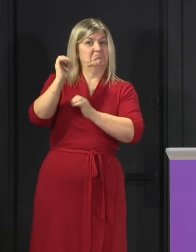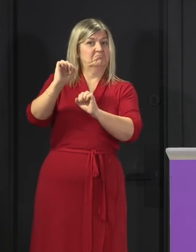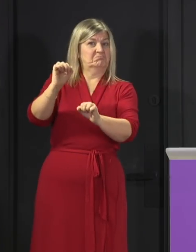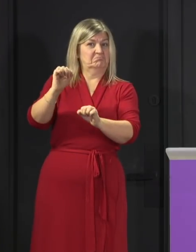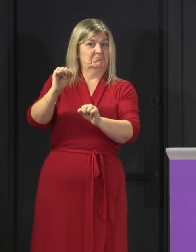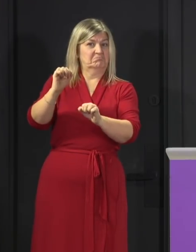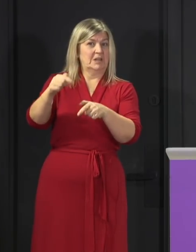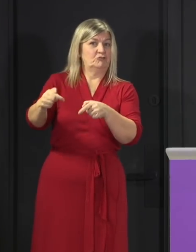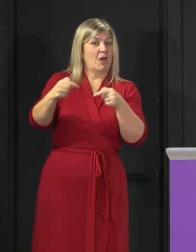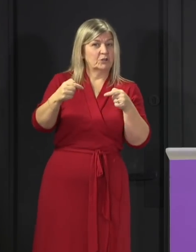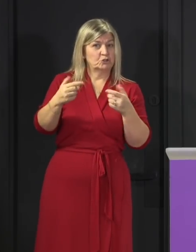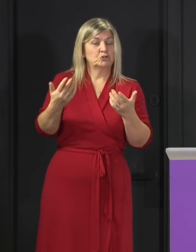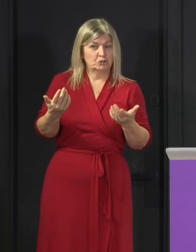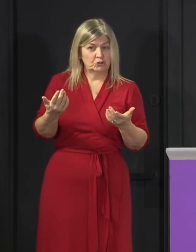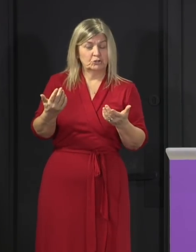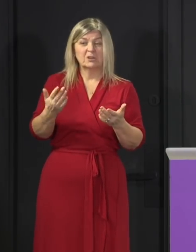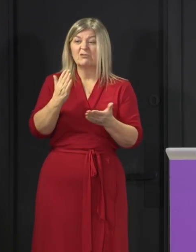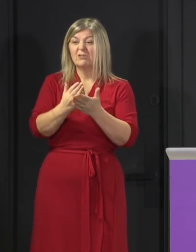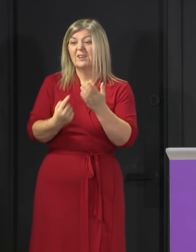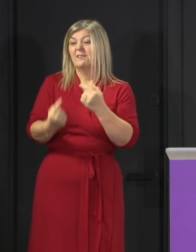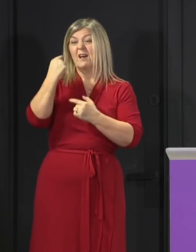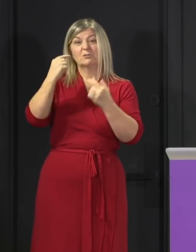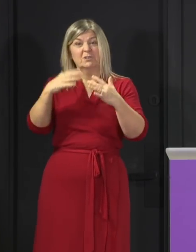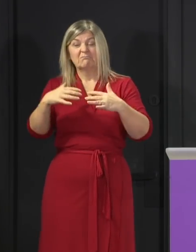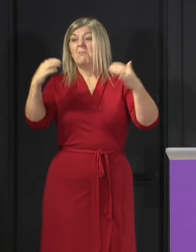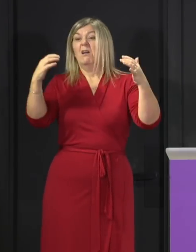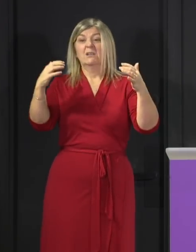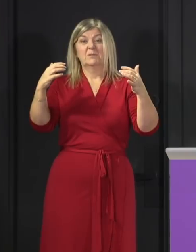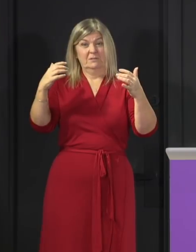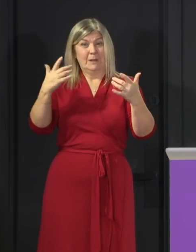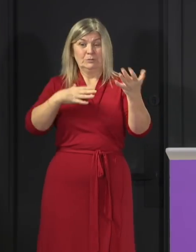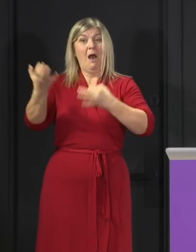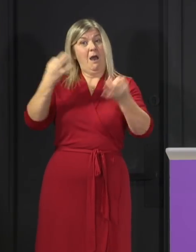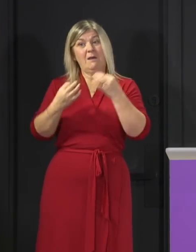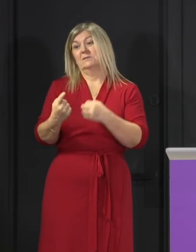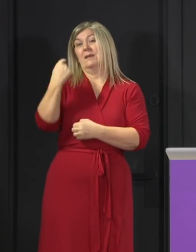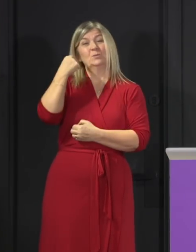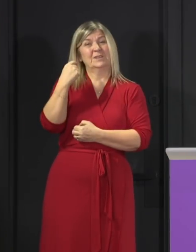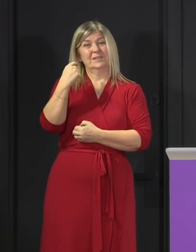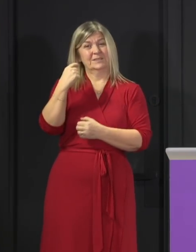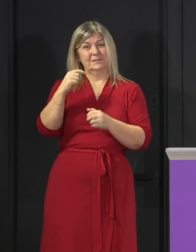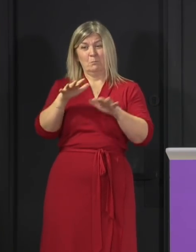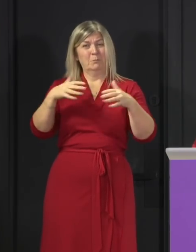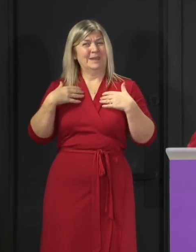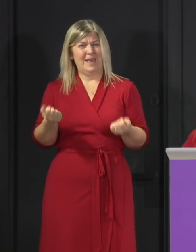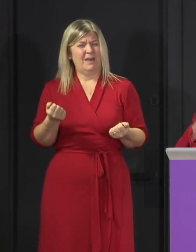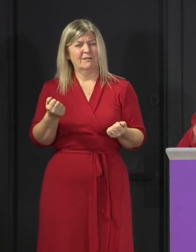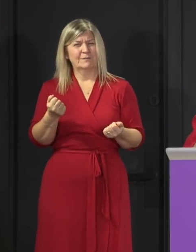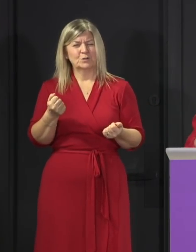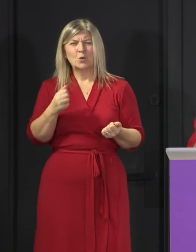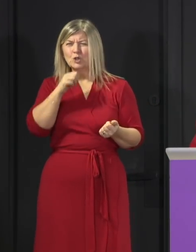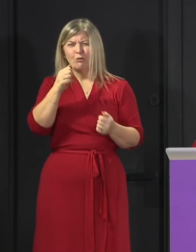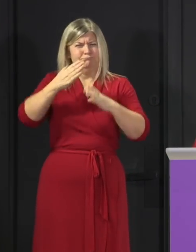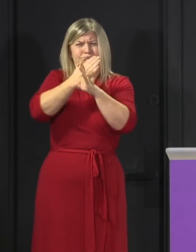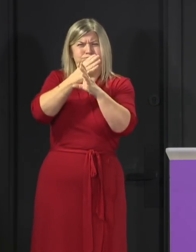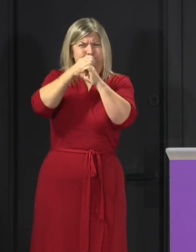Parliament last week about the public health advice, so the idea that it was somehow hidden and not known about, I don't think stands up to much scrutiny. But it is part